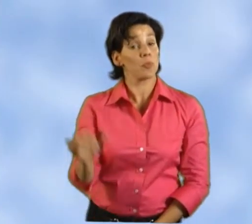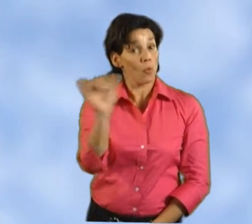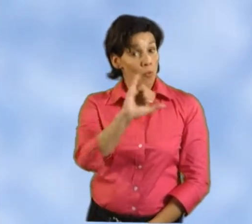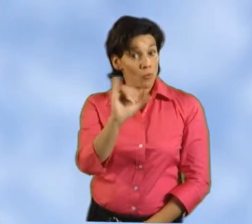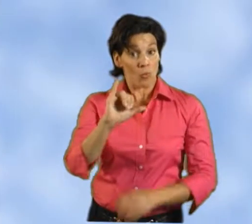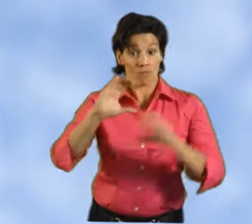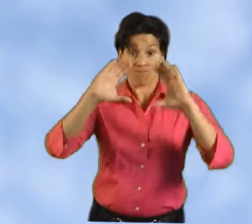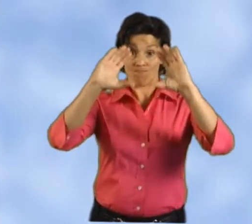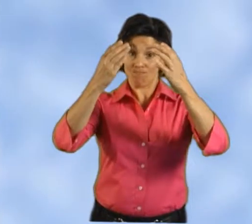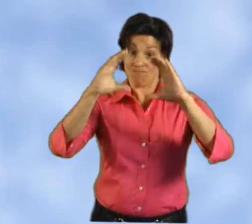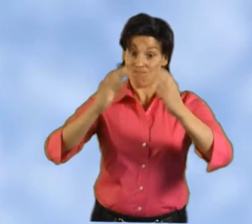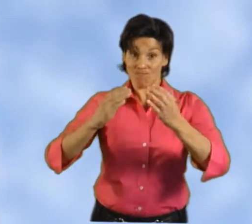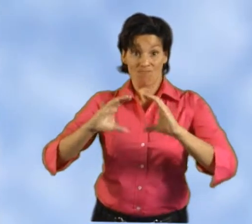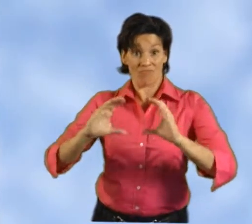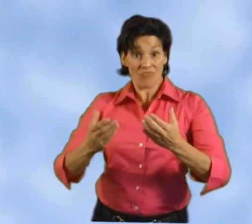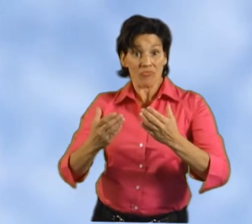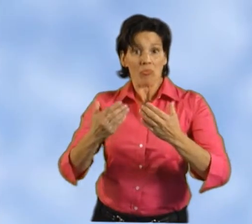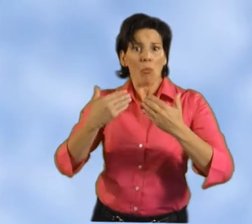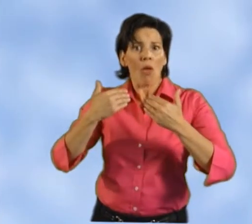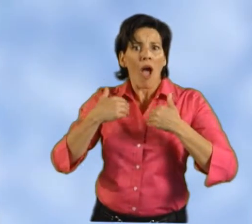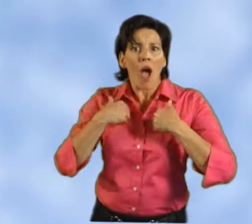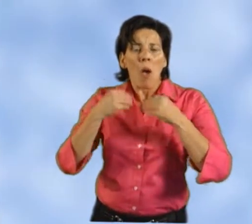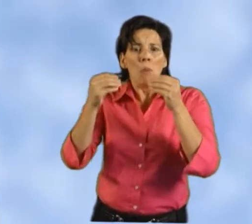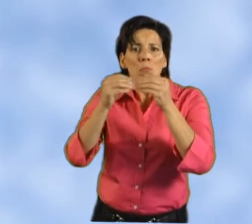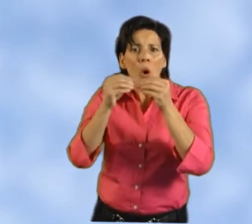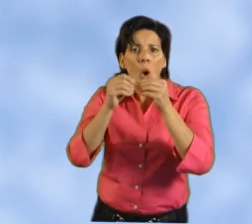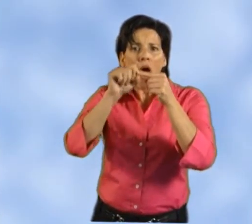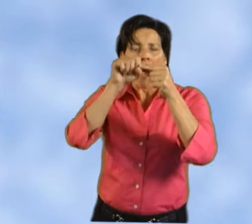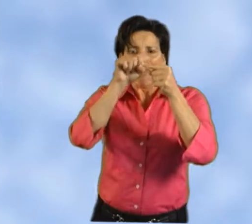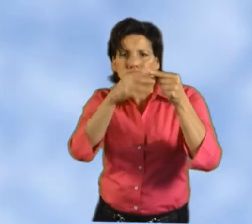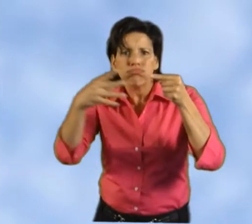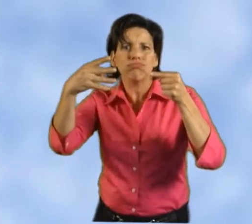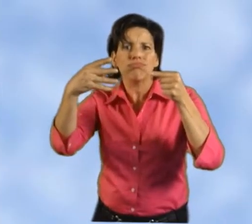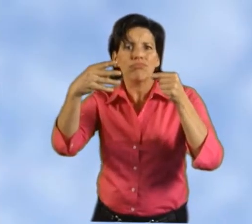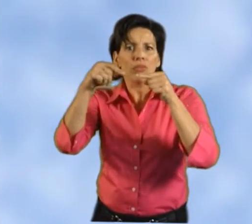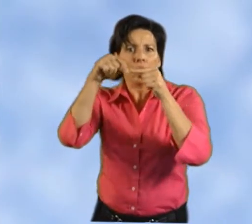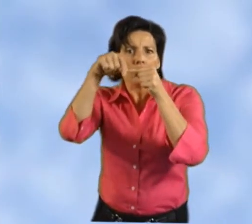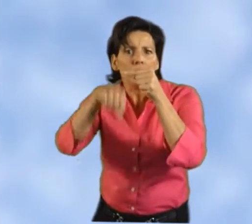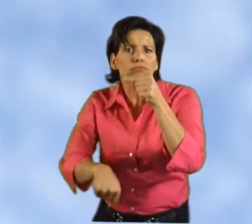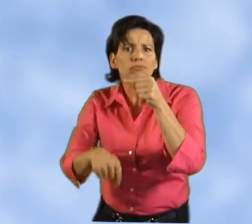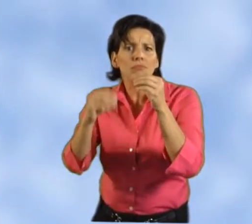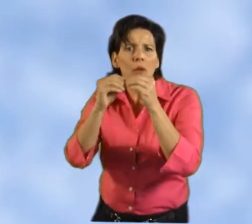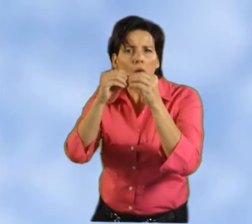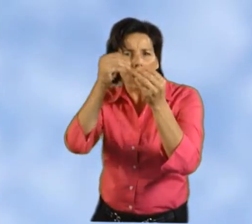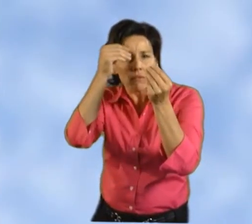where deaf and hard of hearing women can find additional assistance and get more